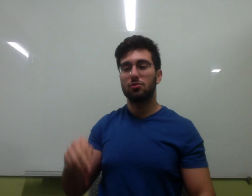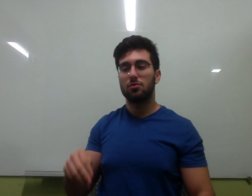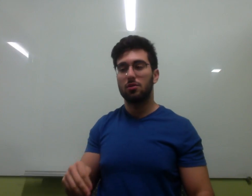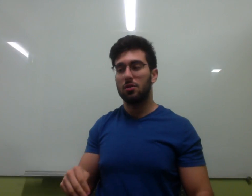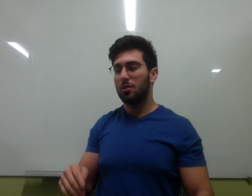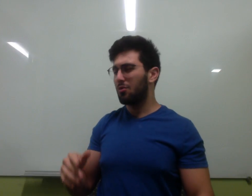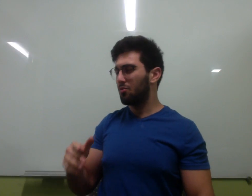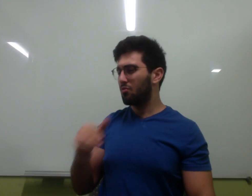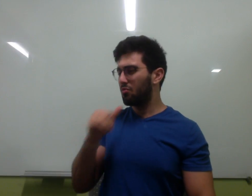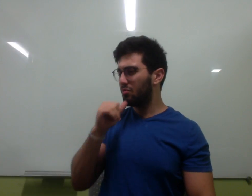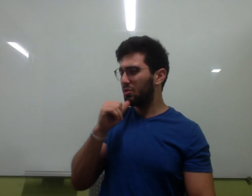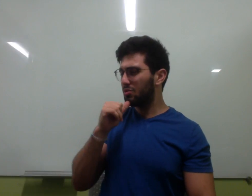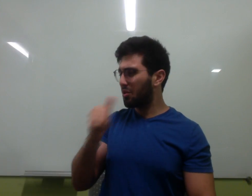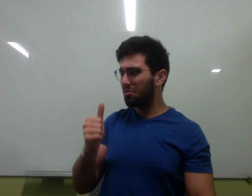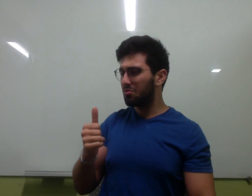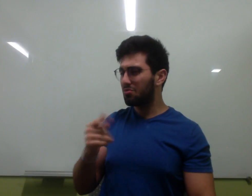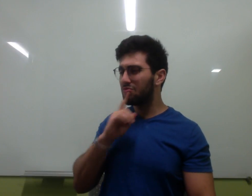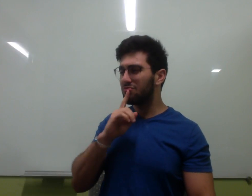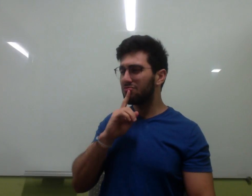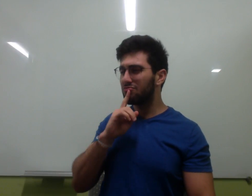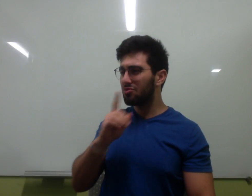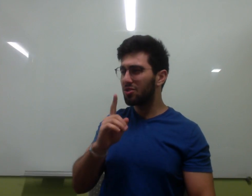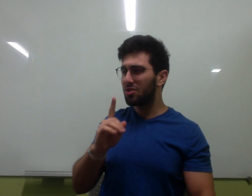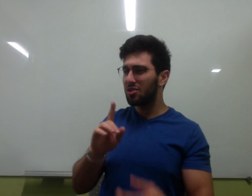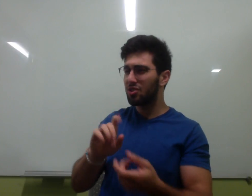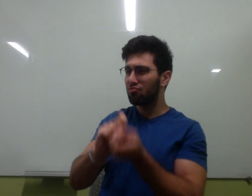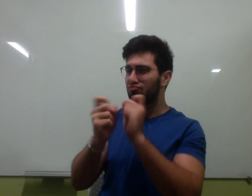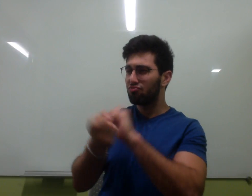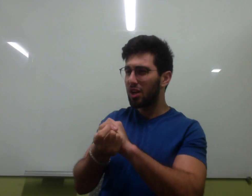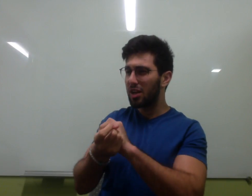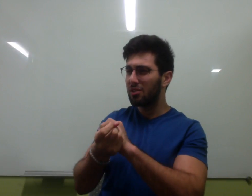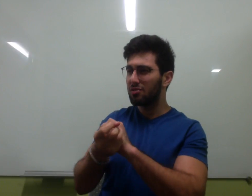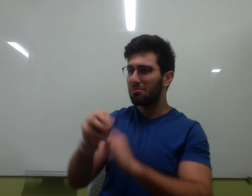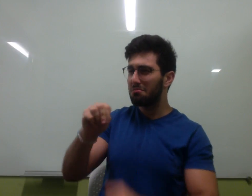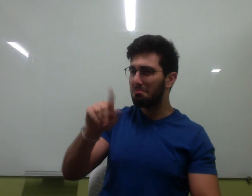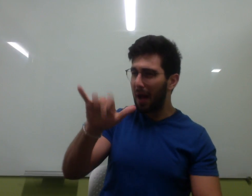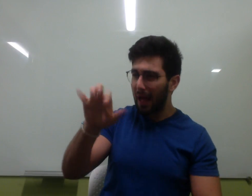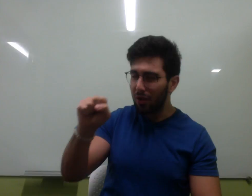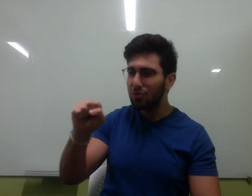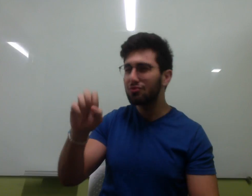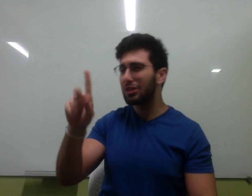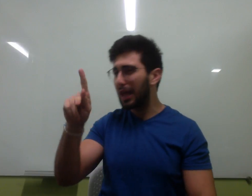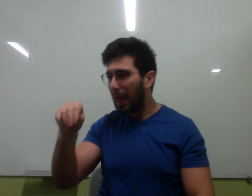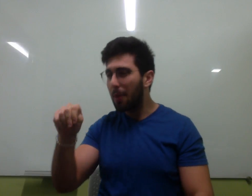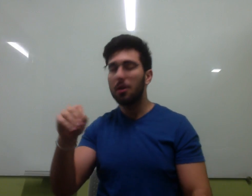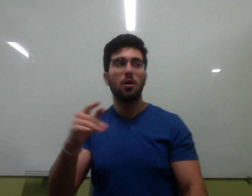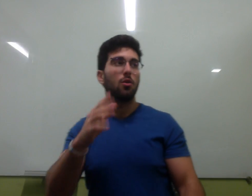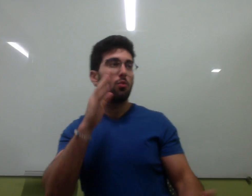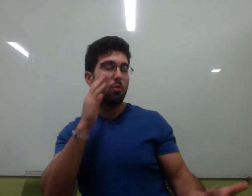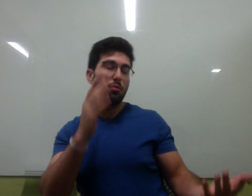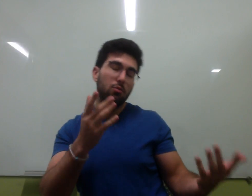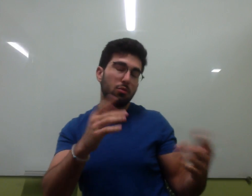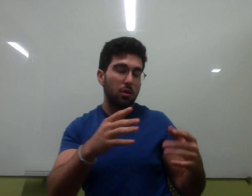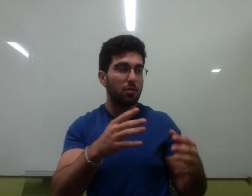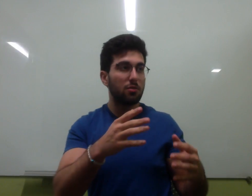requested by a cute little Canadian. That's correct. Although you could make the argument that all Canadians are cute. Sure.